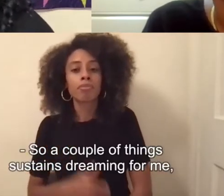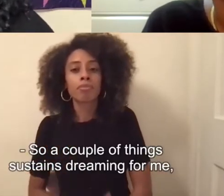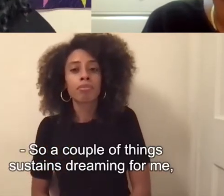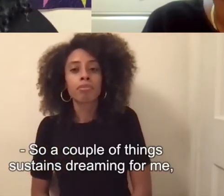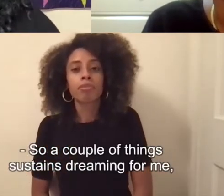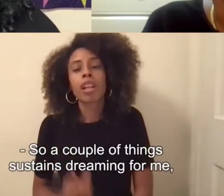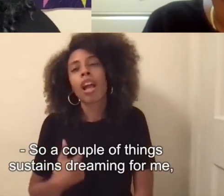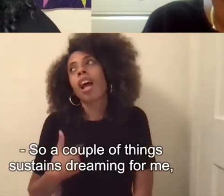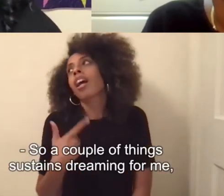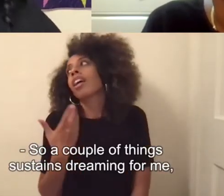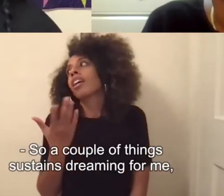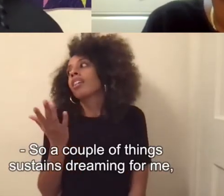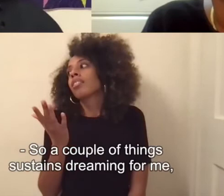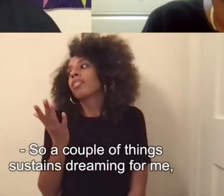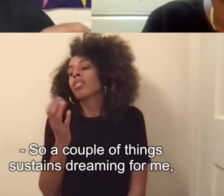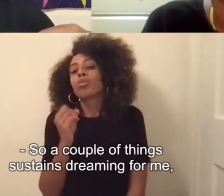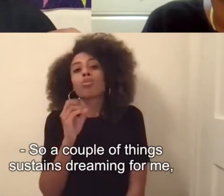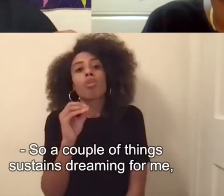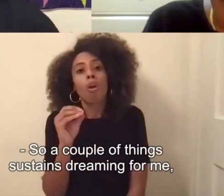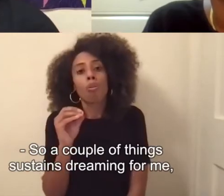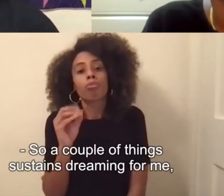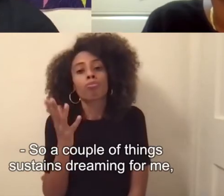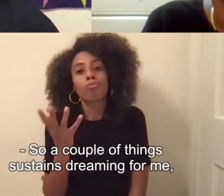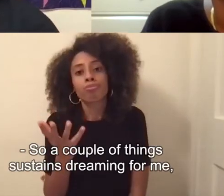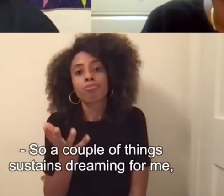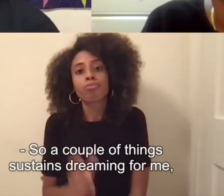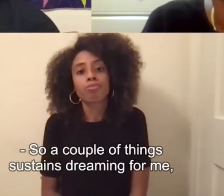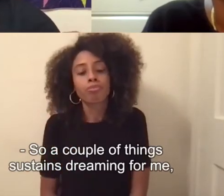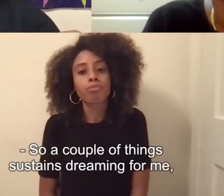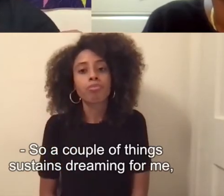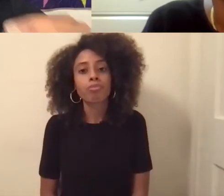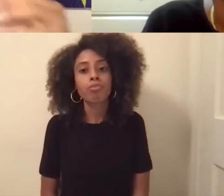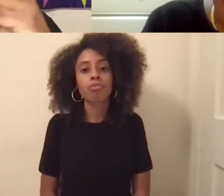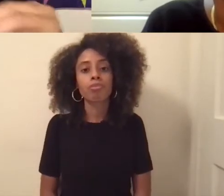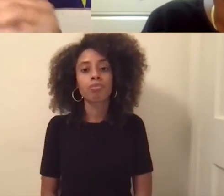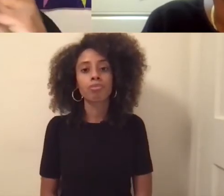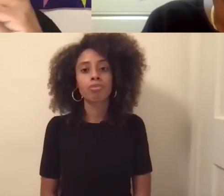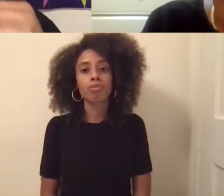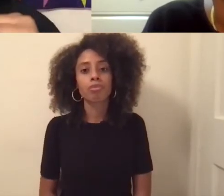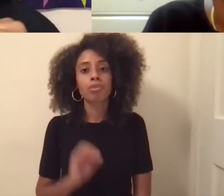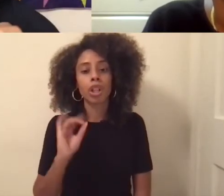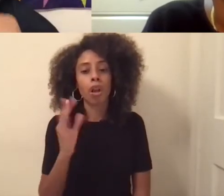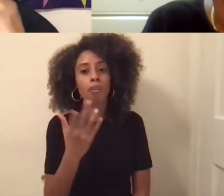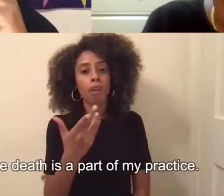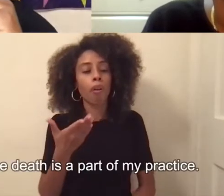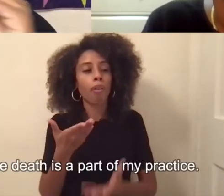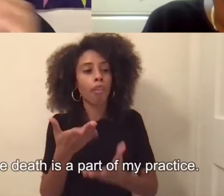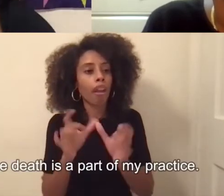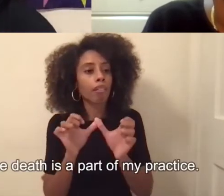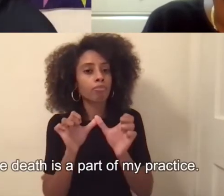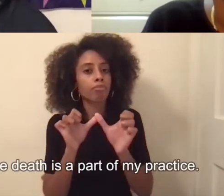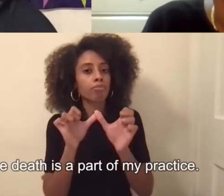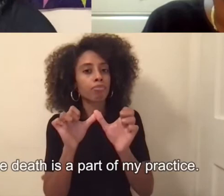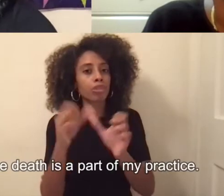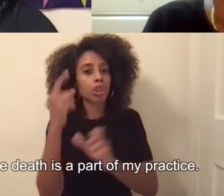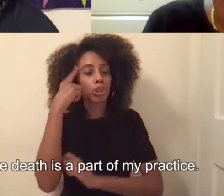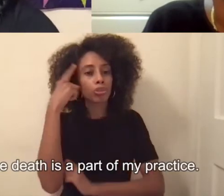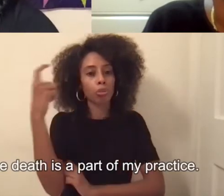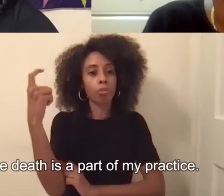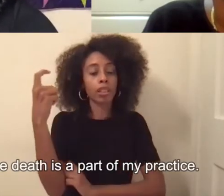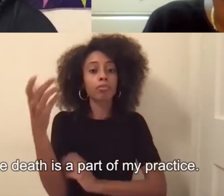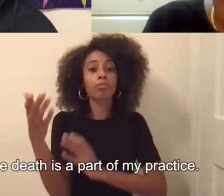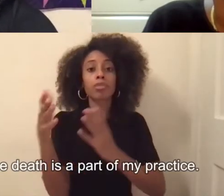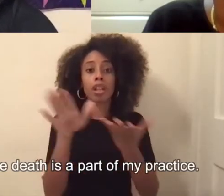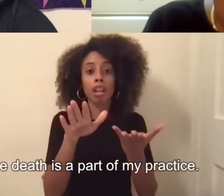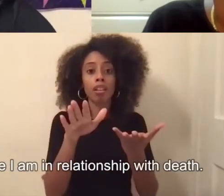So a couple of things it sustains dreaming for me. One, death is a part of my